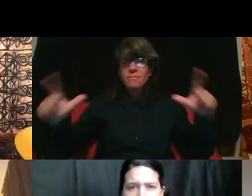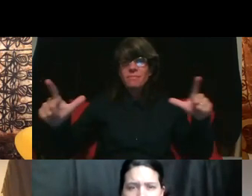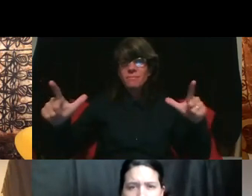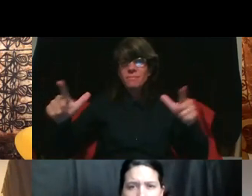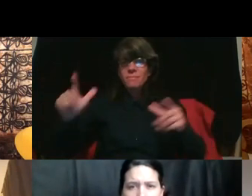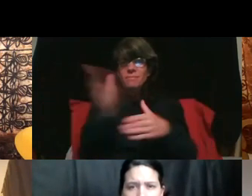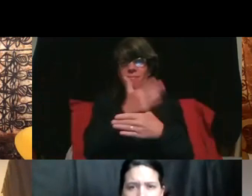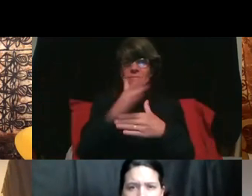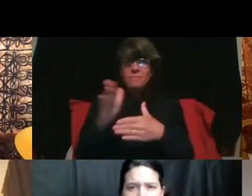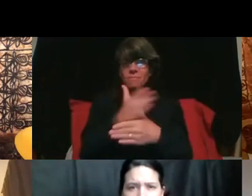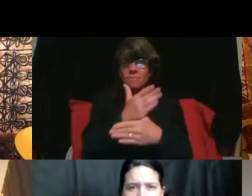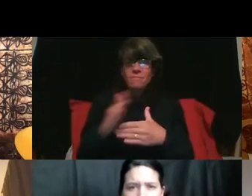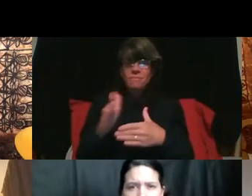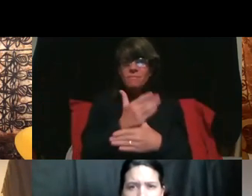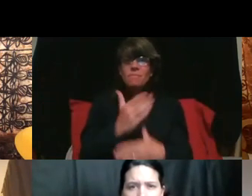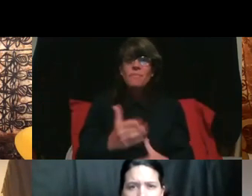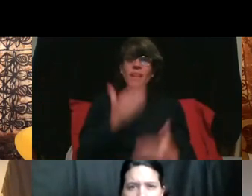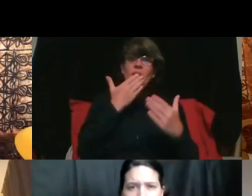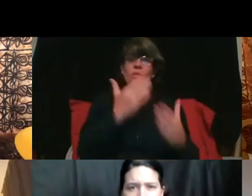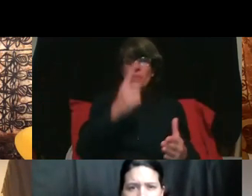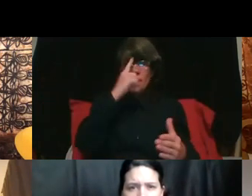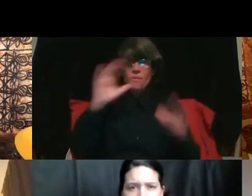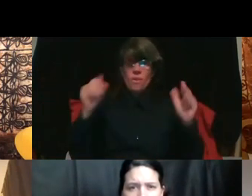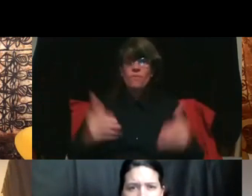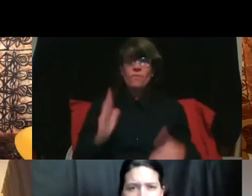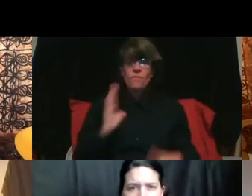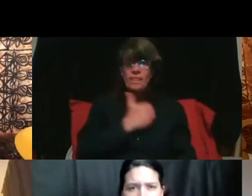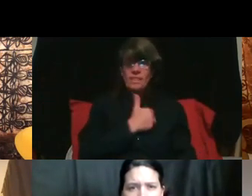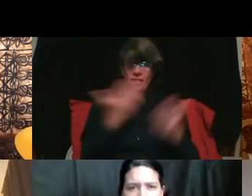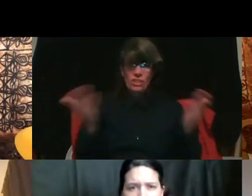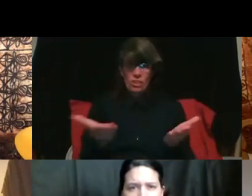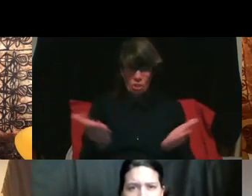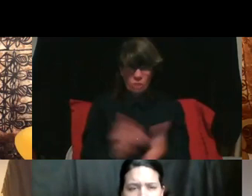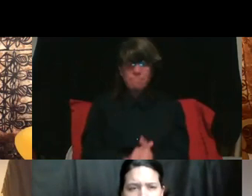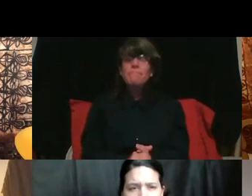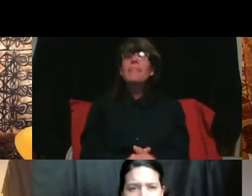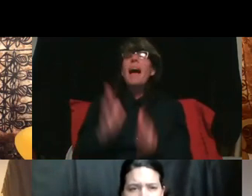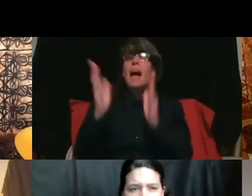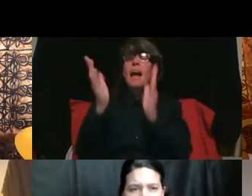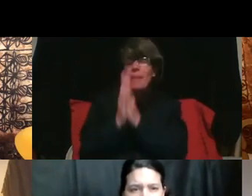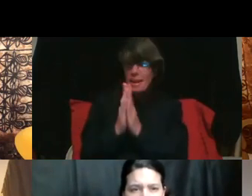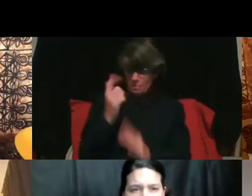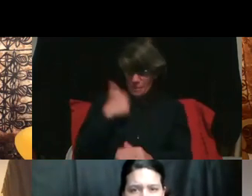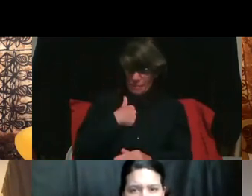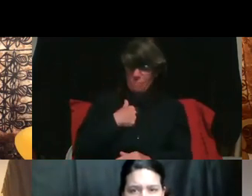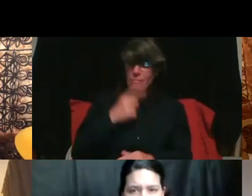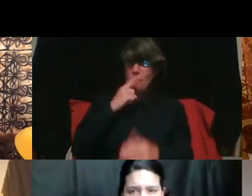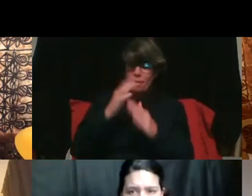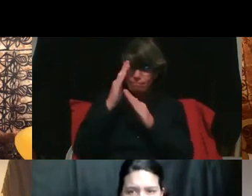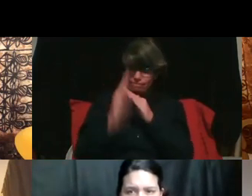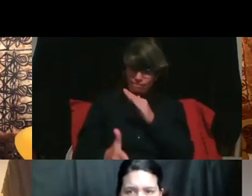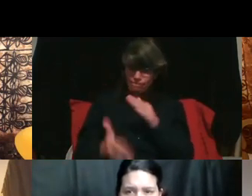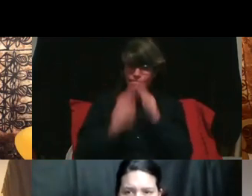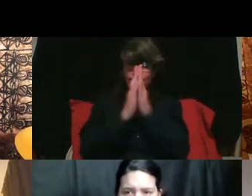Thank you for inviting me here tonight. I was asked to say the closing prayer tonight, and I sincerely